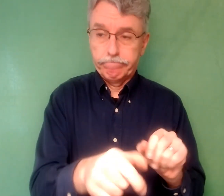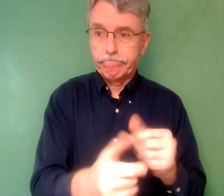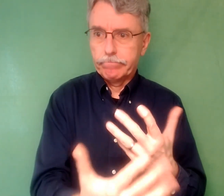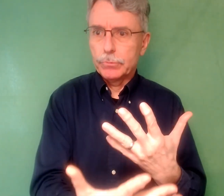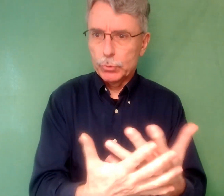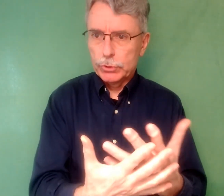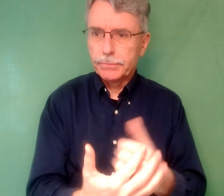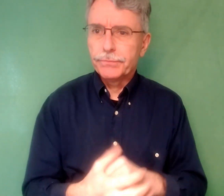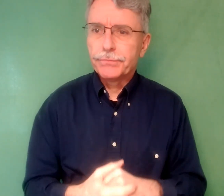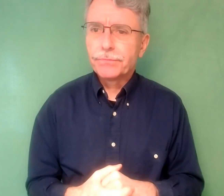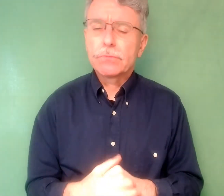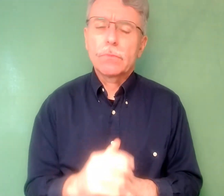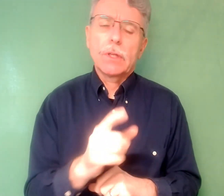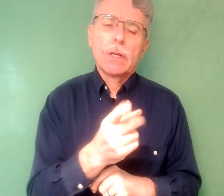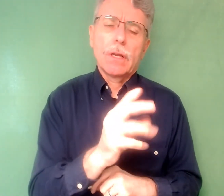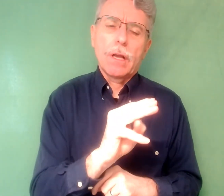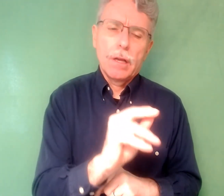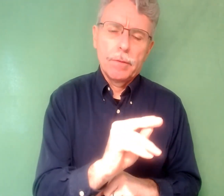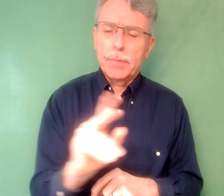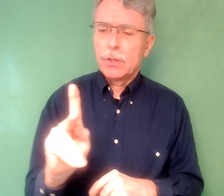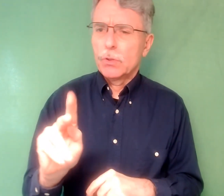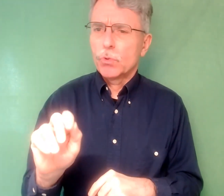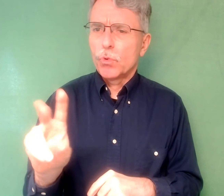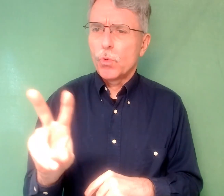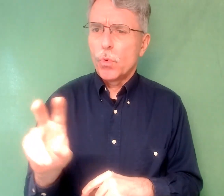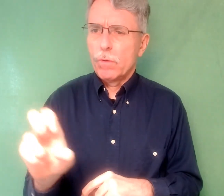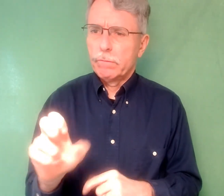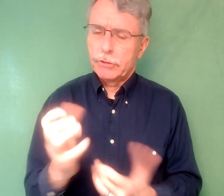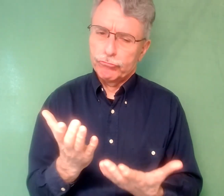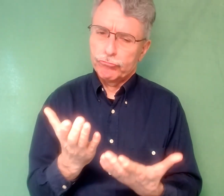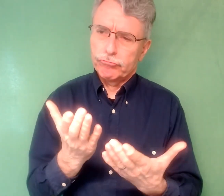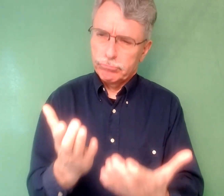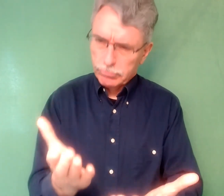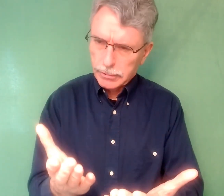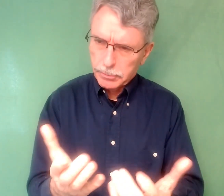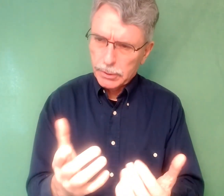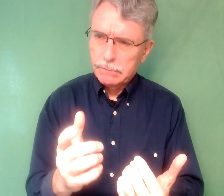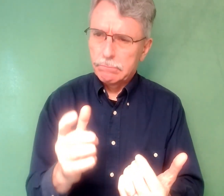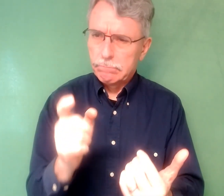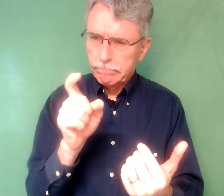could be used to build and implement accessible programming in prison for inmates.